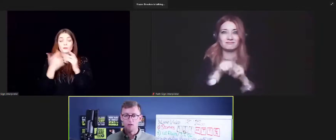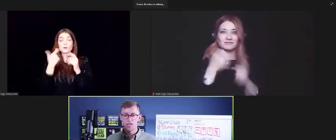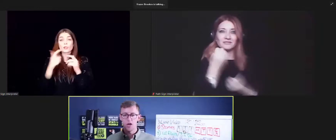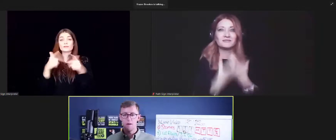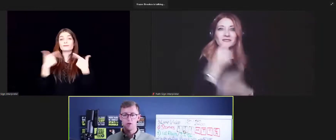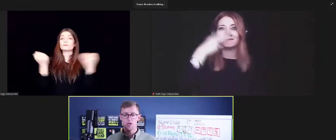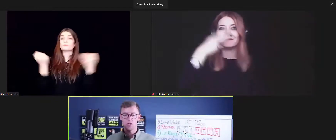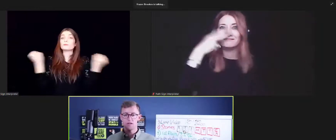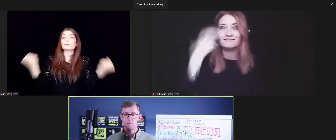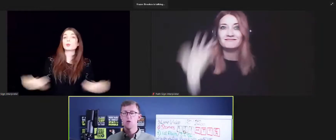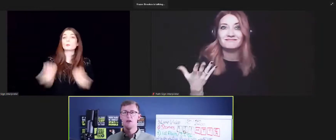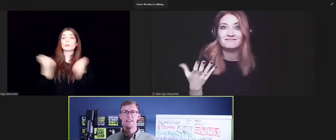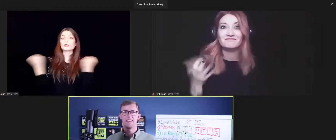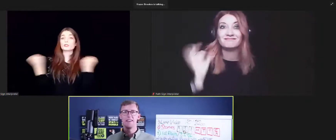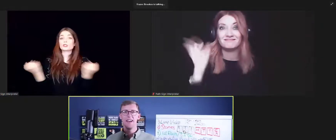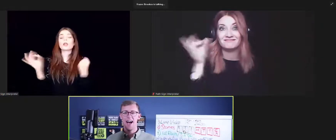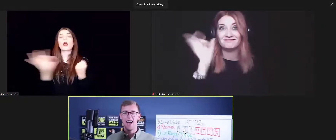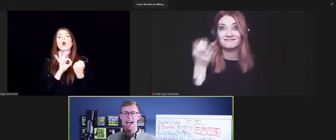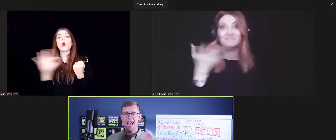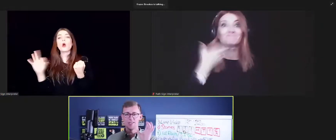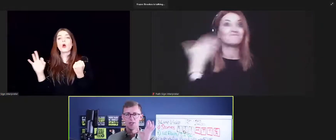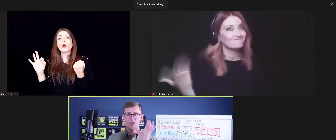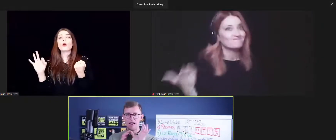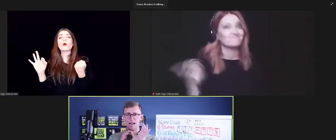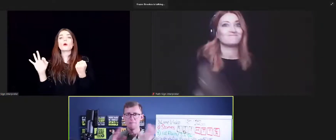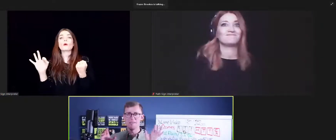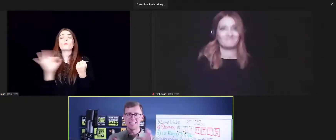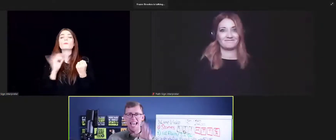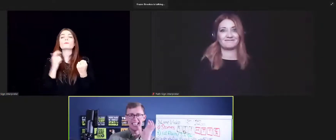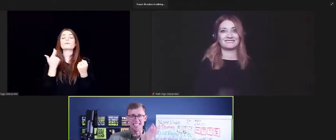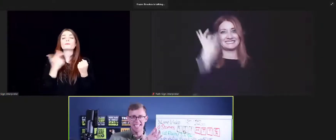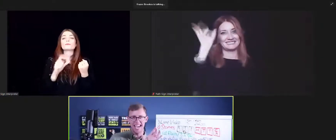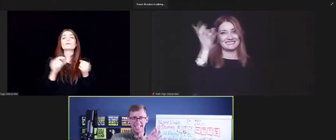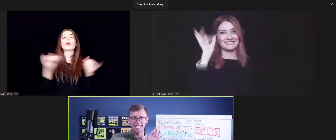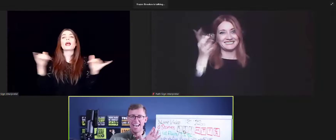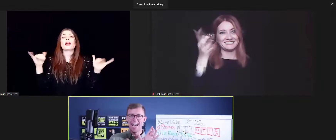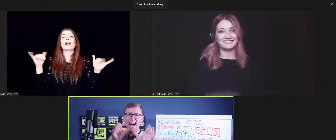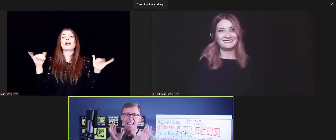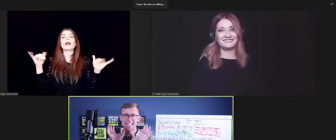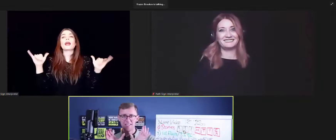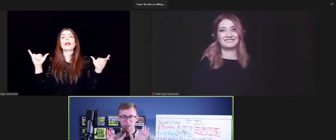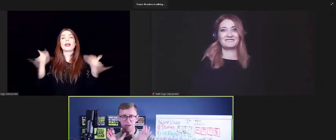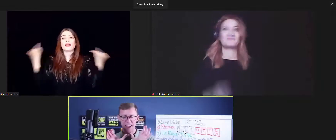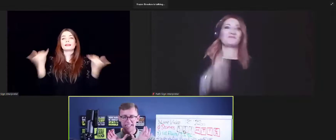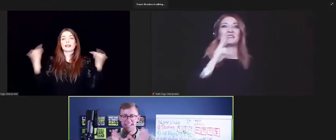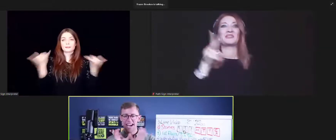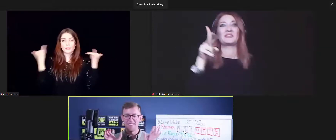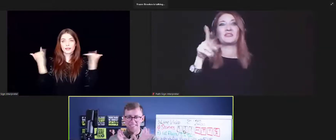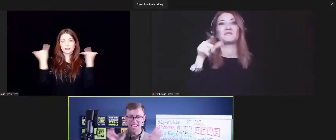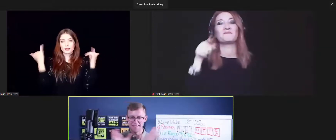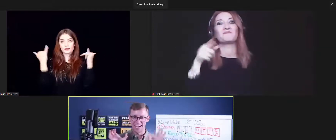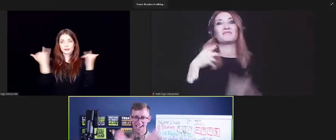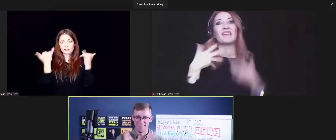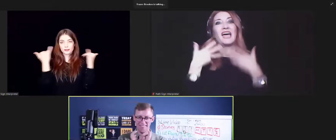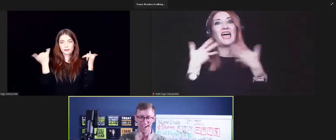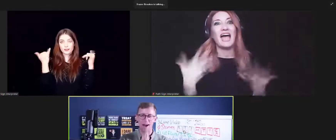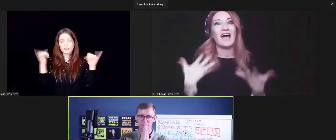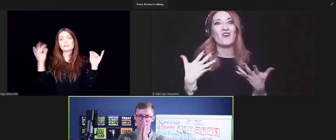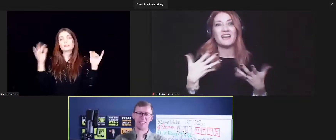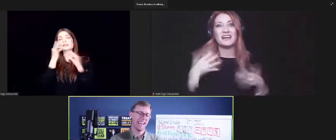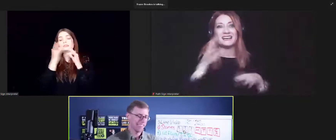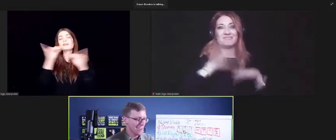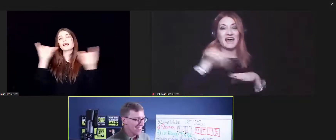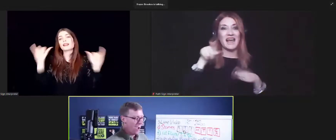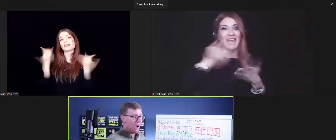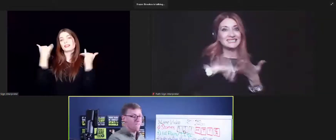For our interpreters, sorry, entertainment is entertain and train at the same time. I appreciate